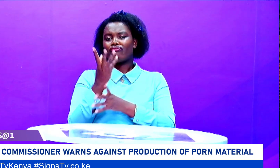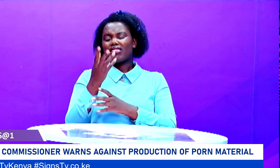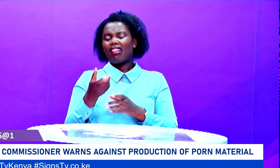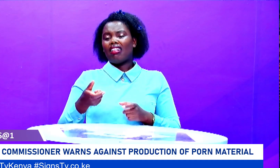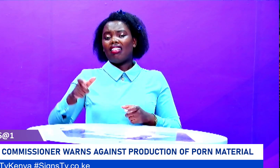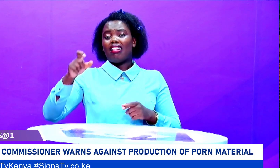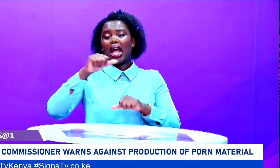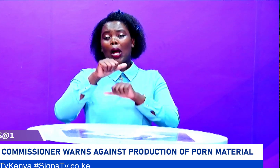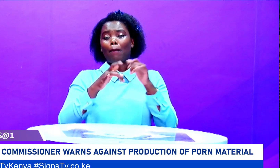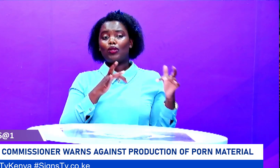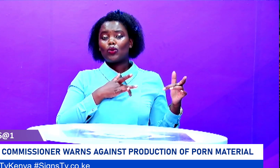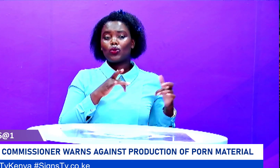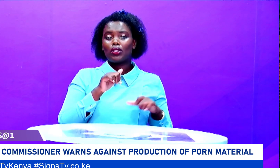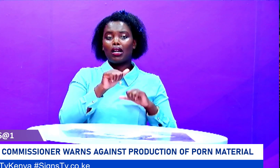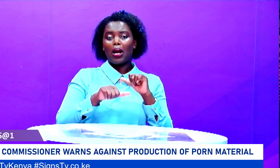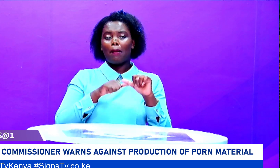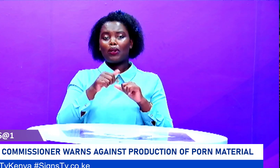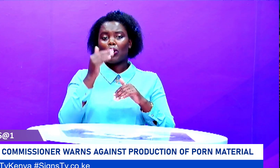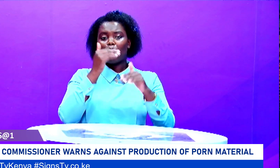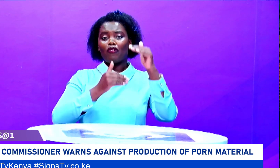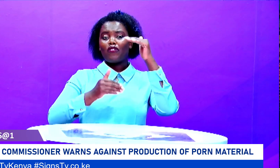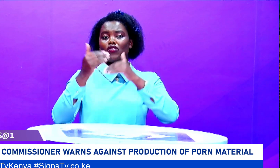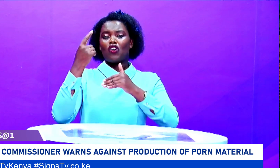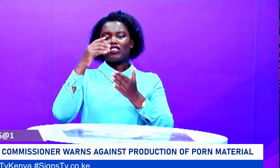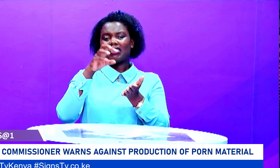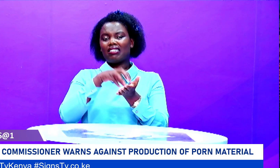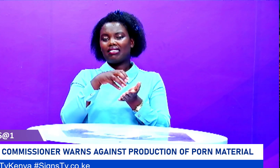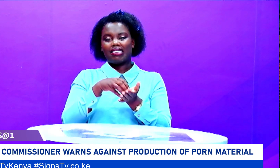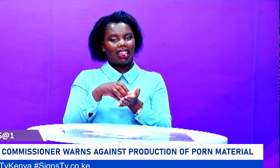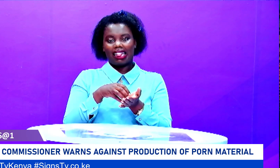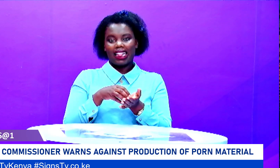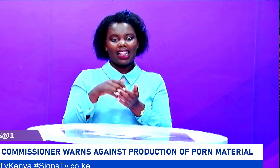Ramadan's warning comes amid its growing concern over the